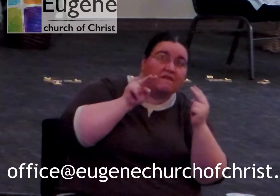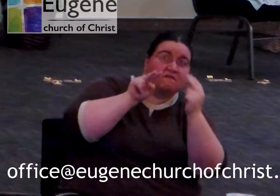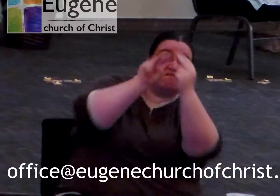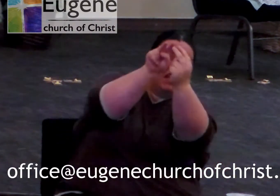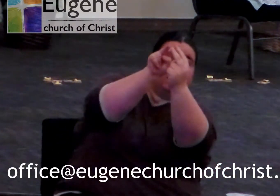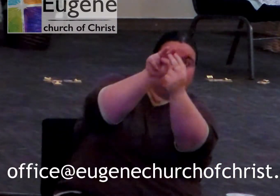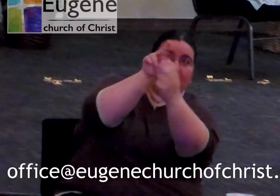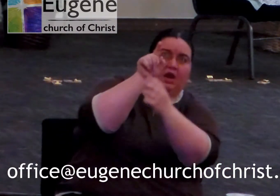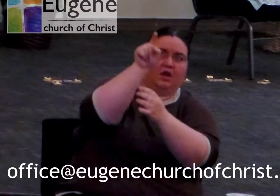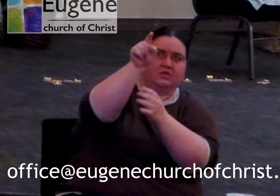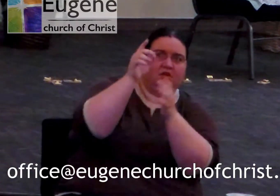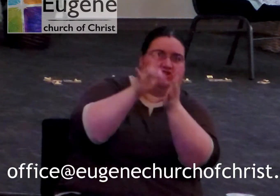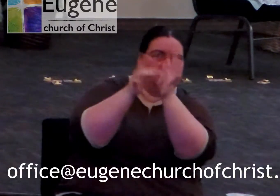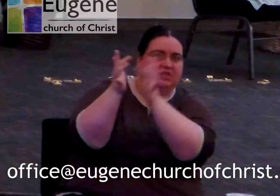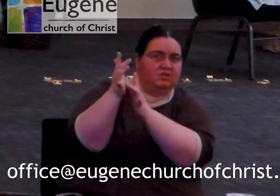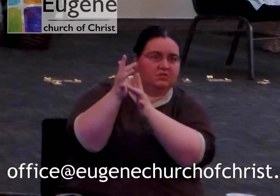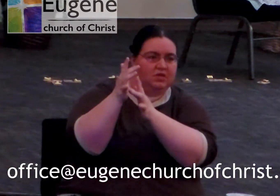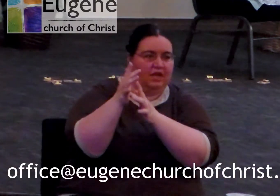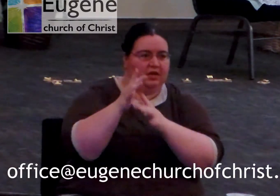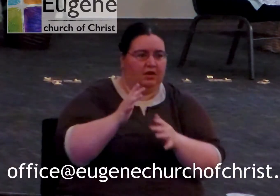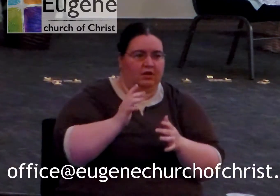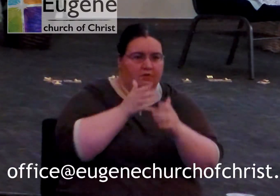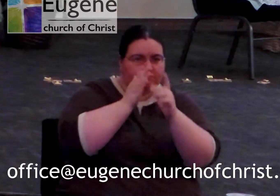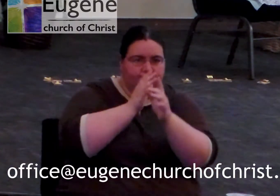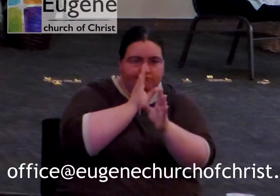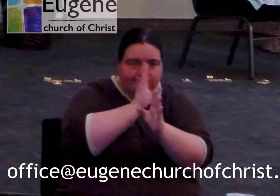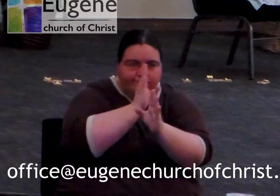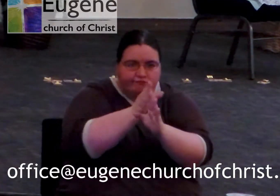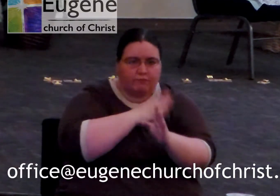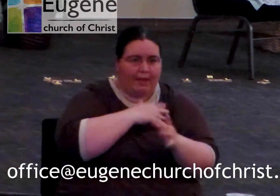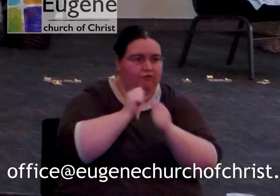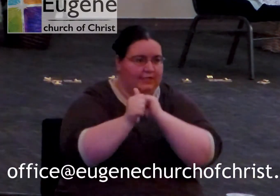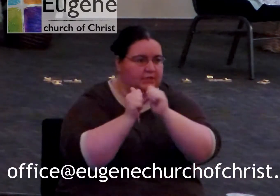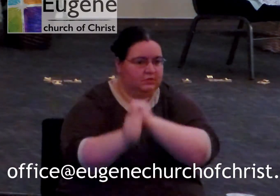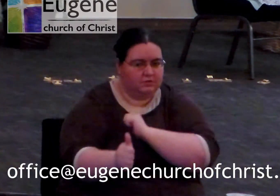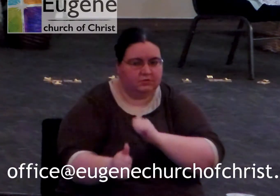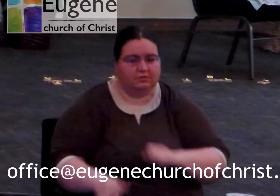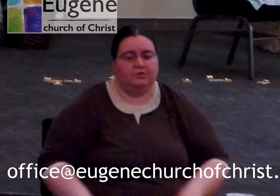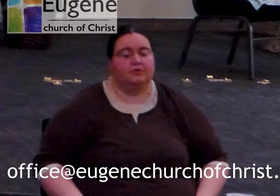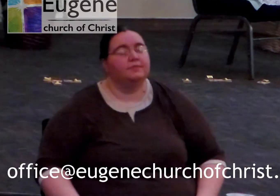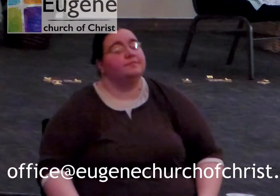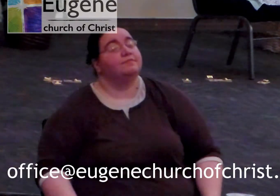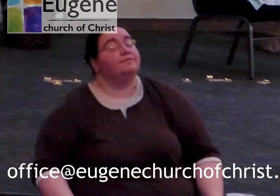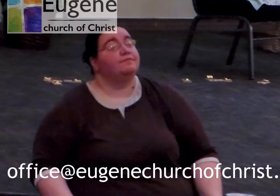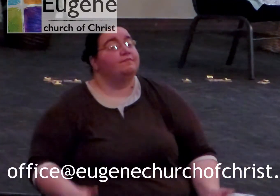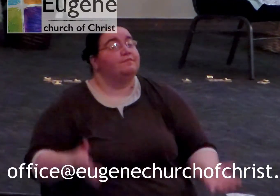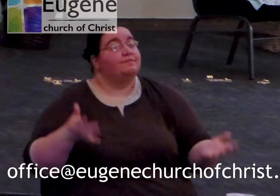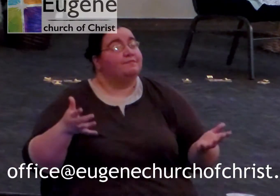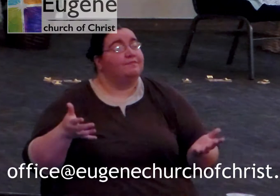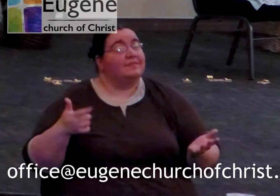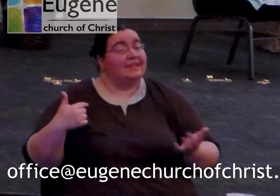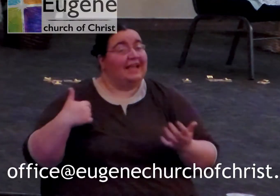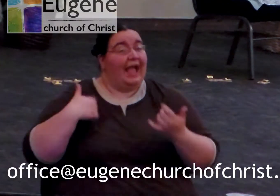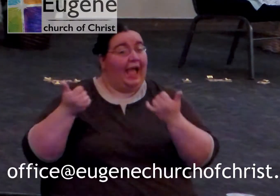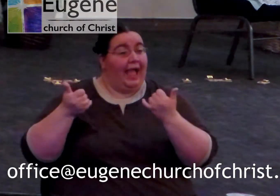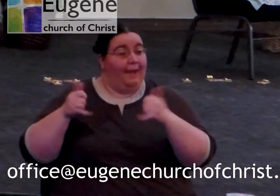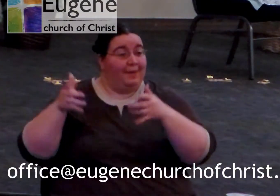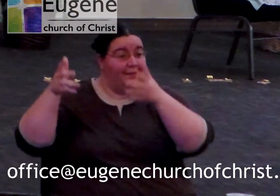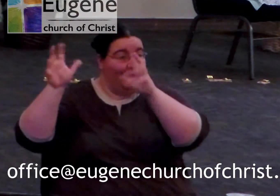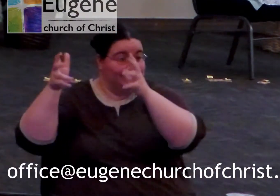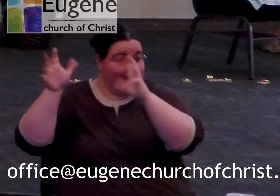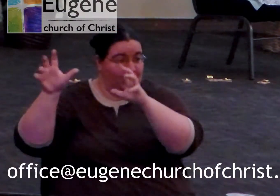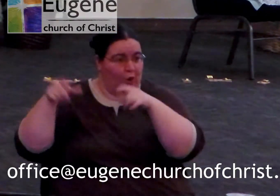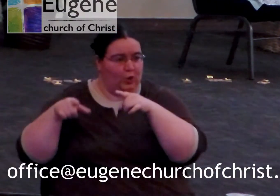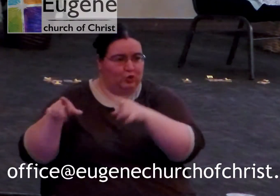bit, but it was by default. I played basketball, and I used that term really loosely, in junior high, right? Because you had to